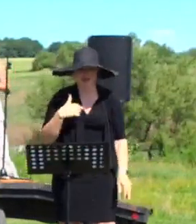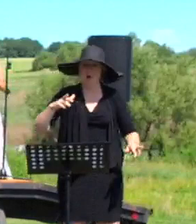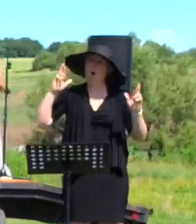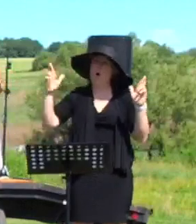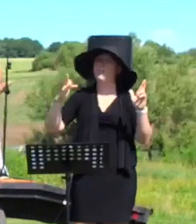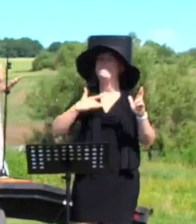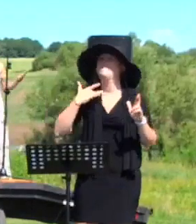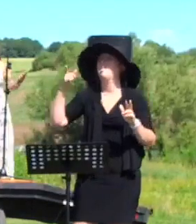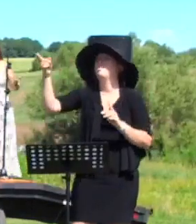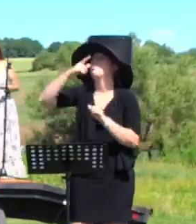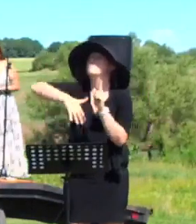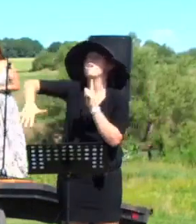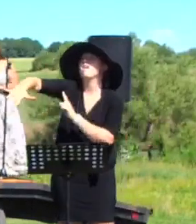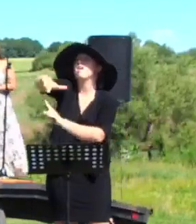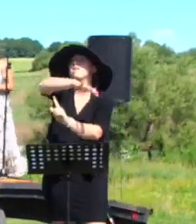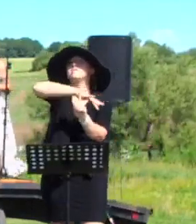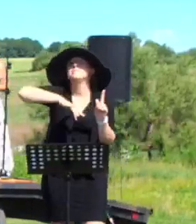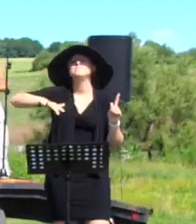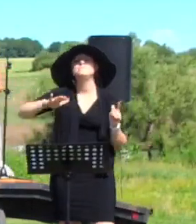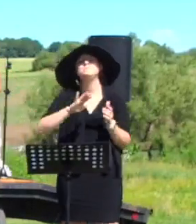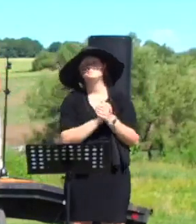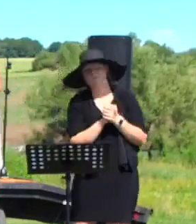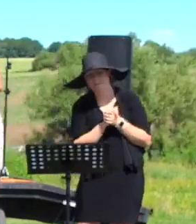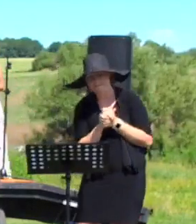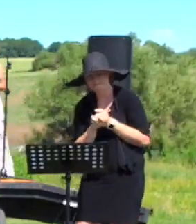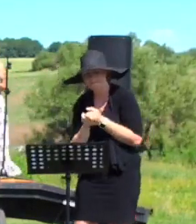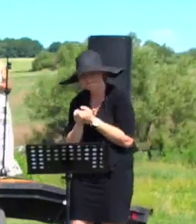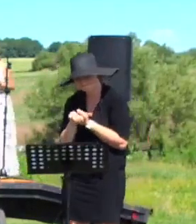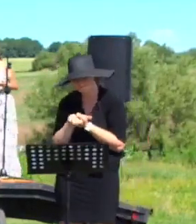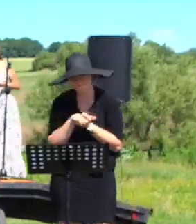you, hope to feel something